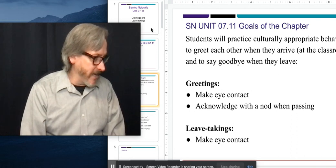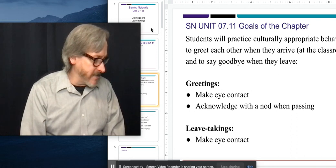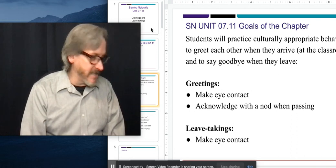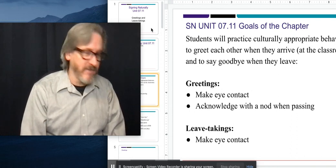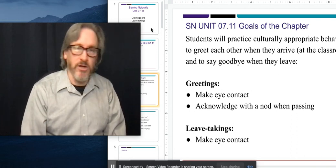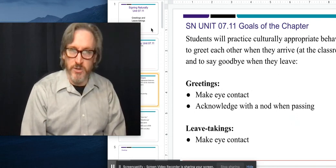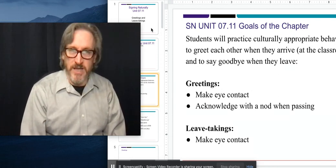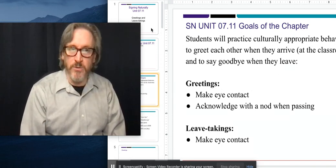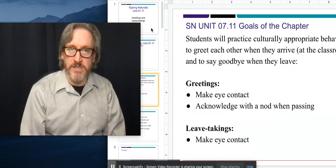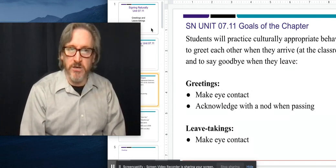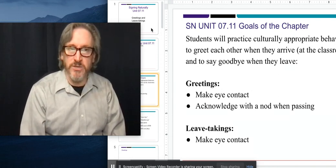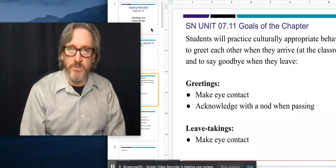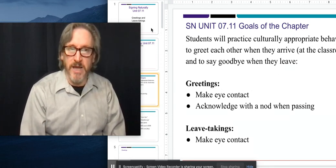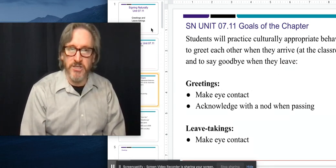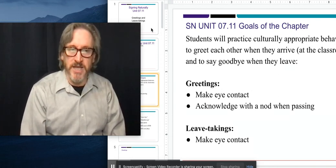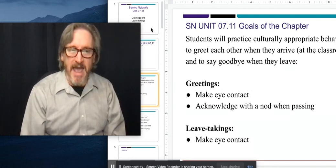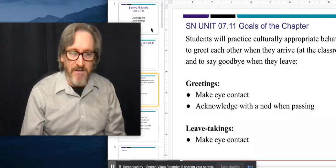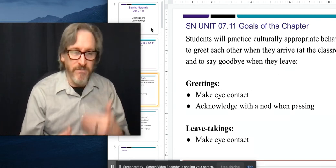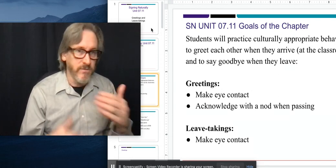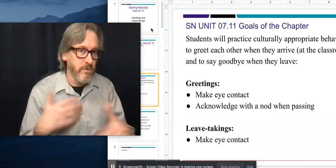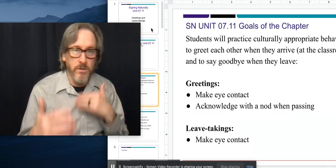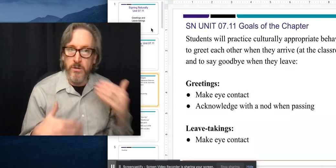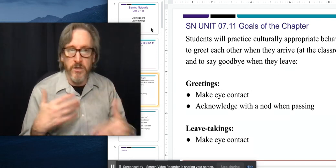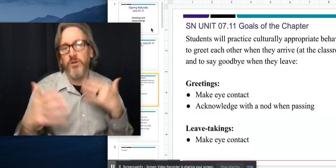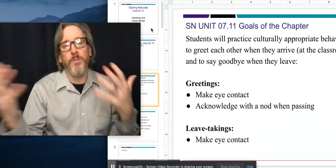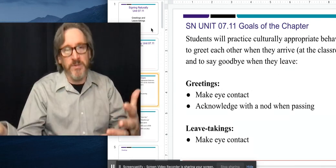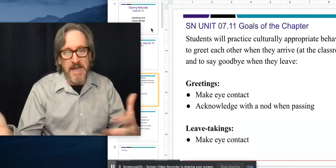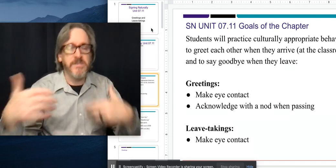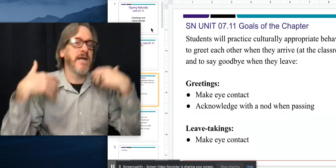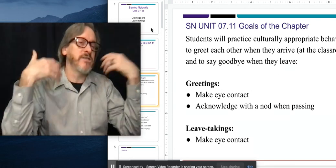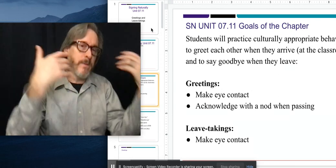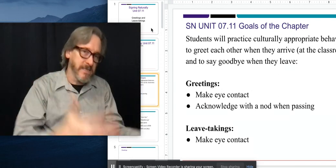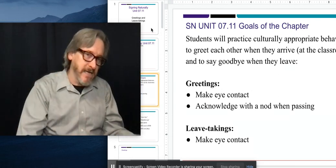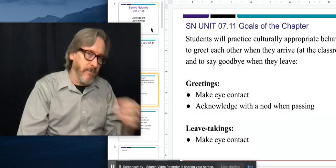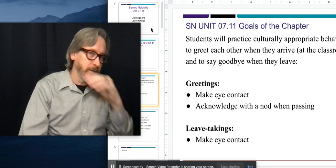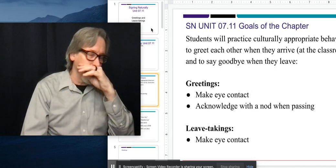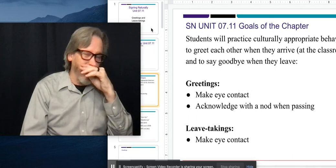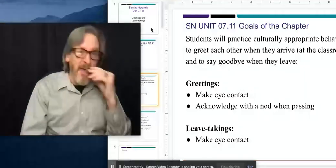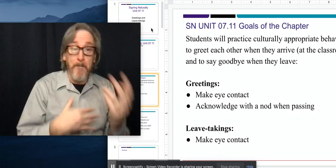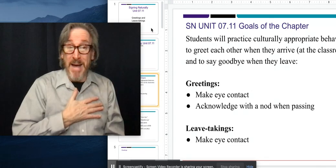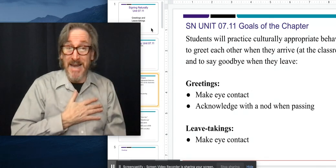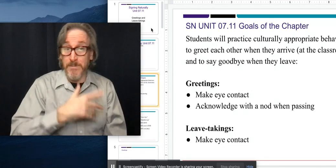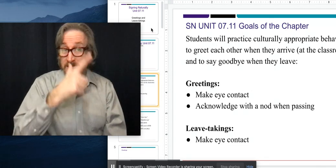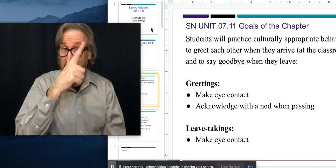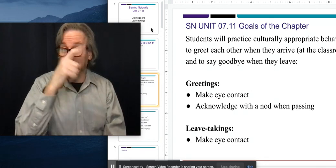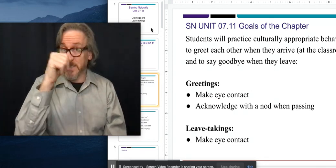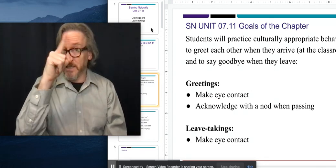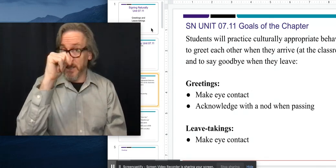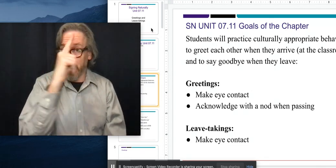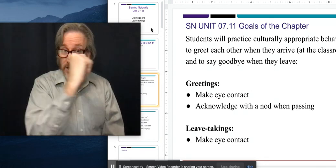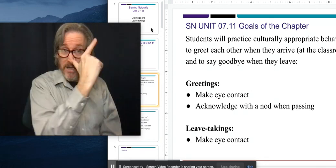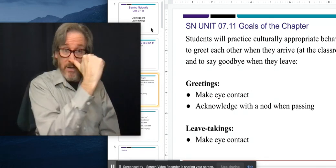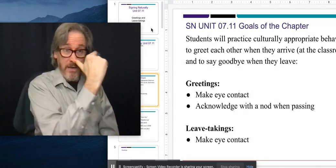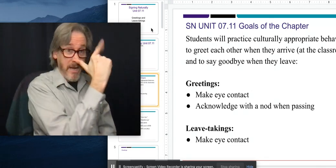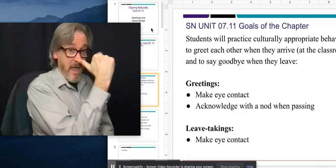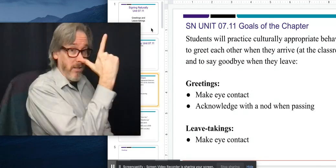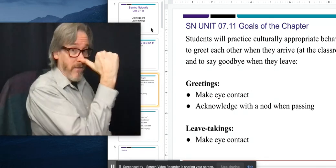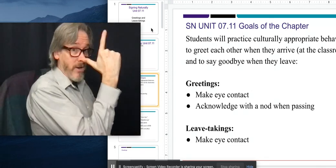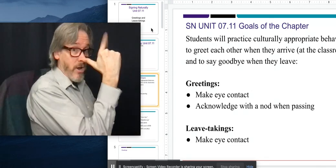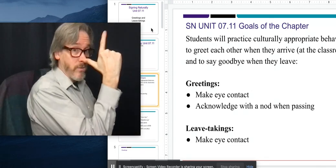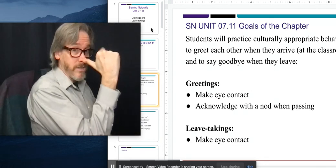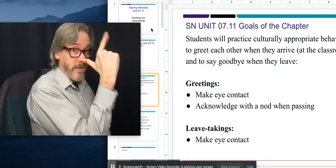once you get into deaf culture, then you will start to actually have. You'll know people's name signs. You'll be able to sign with them. My name sign is Larry,